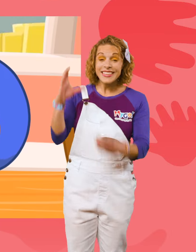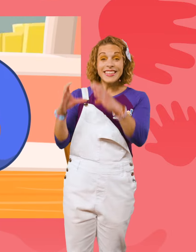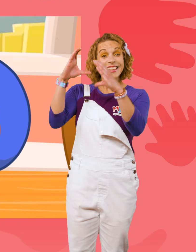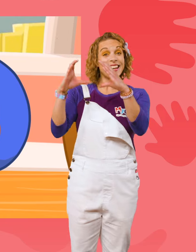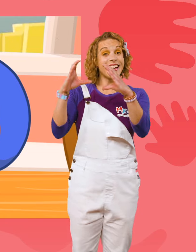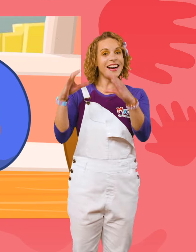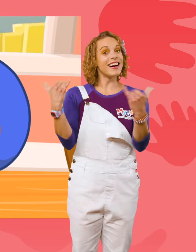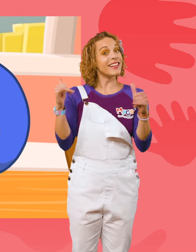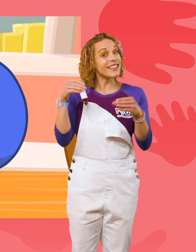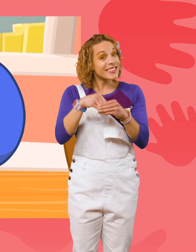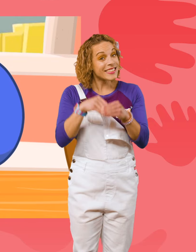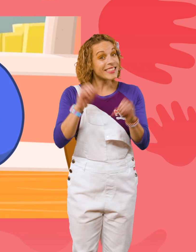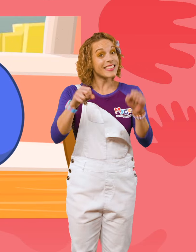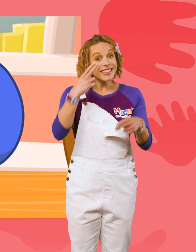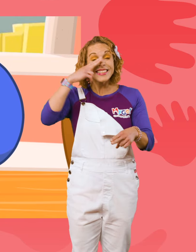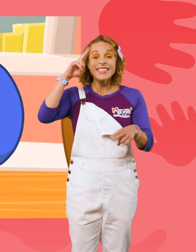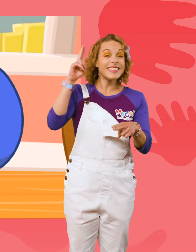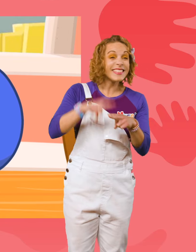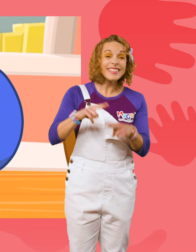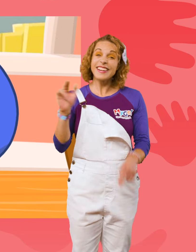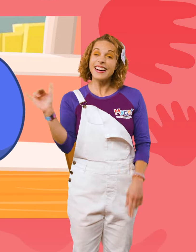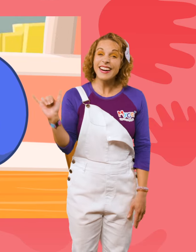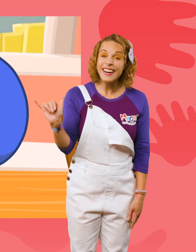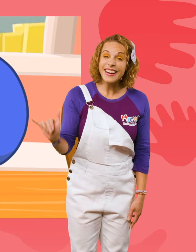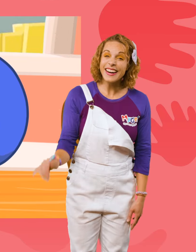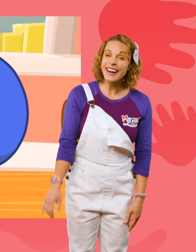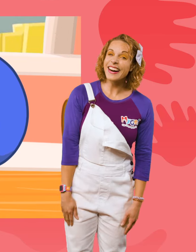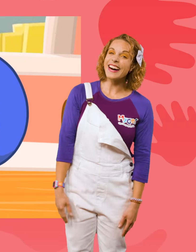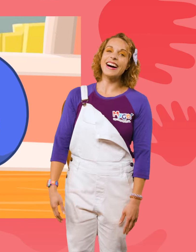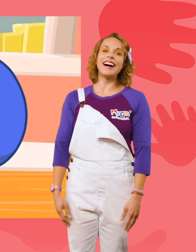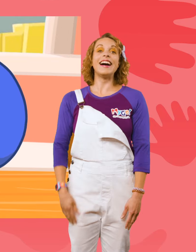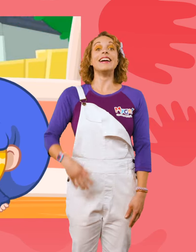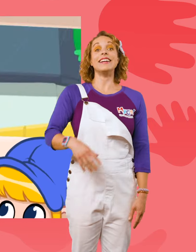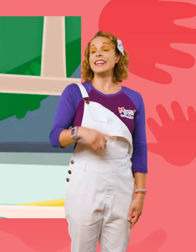See, Boba? Playing inside can be fun as well.